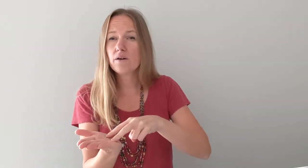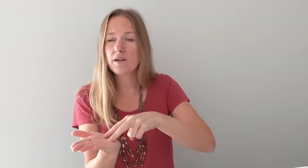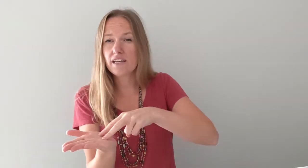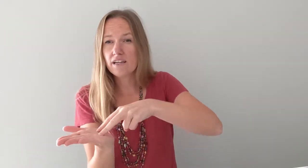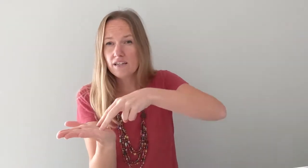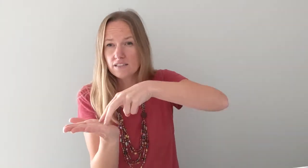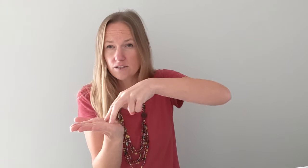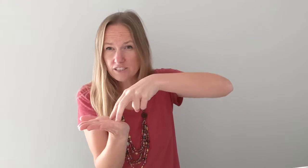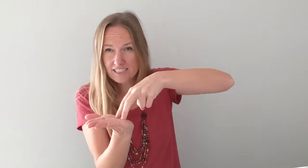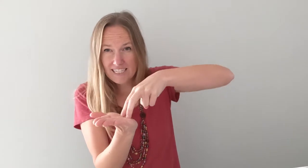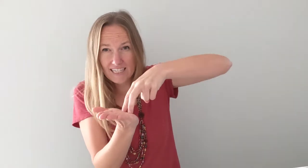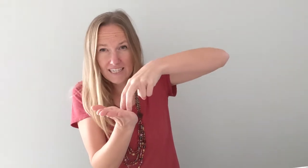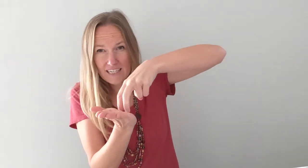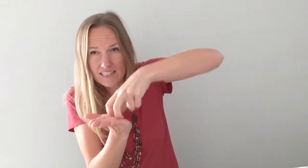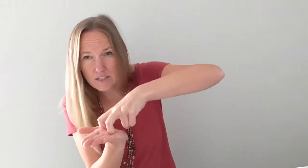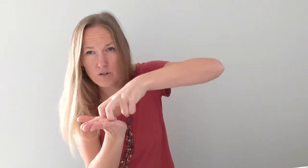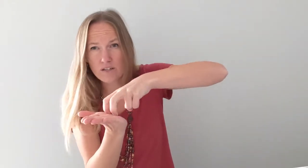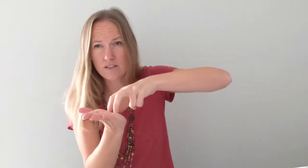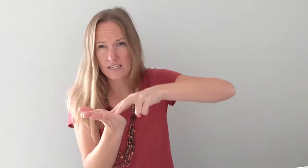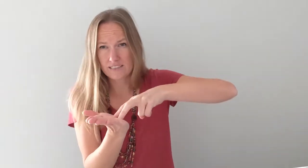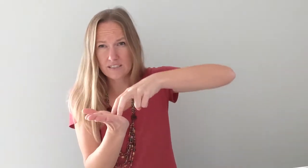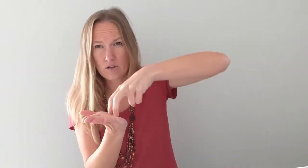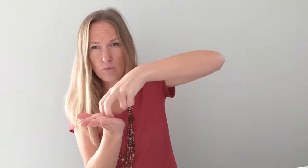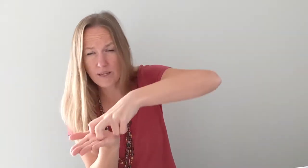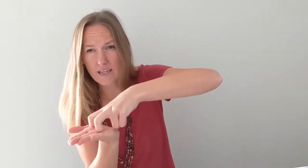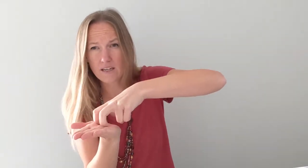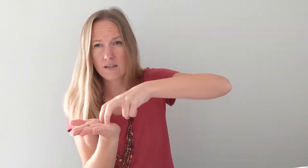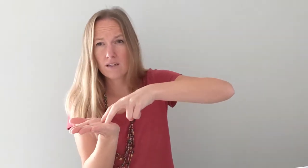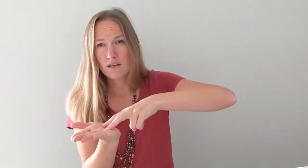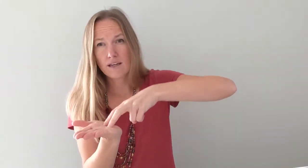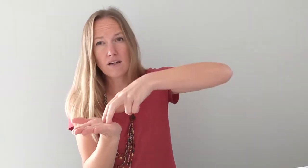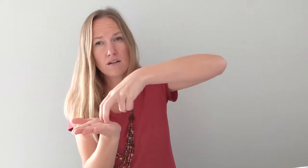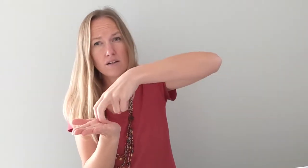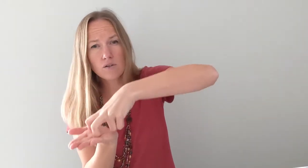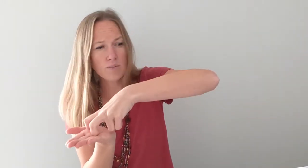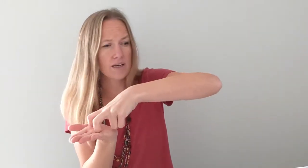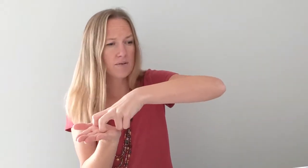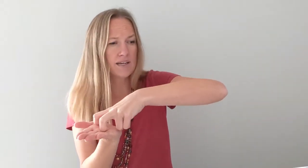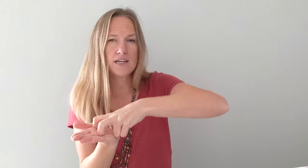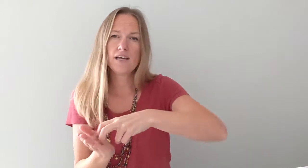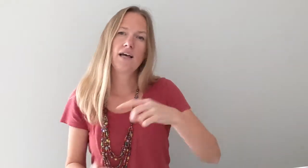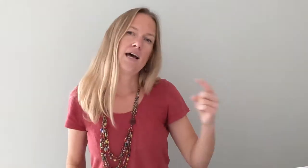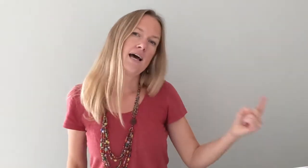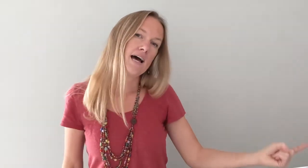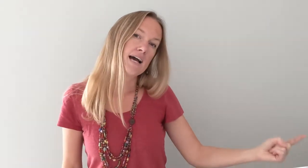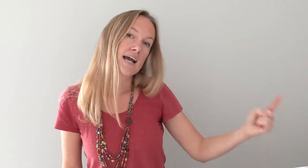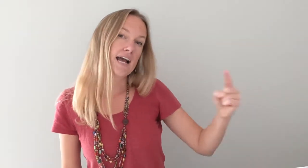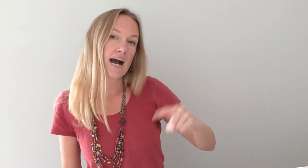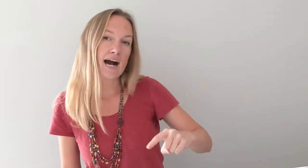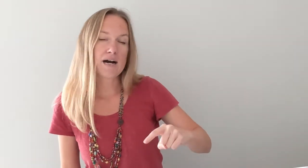weary. So you're standing and then you go to your knees, that you're weak. Okay, all you weary, come and